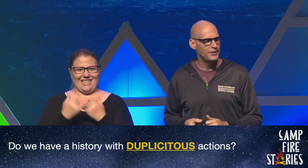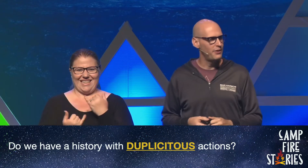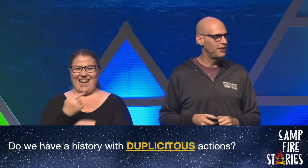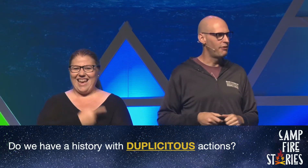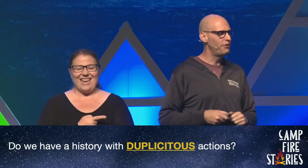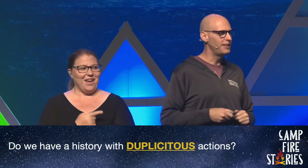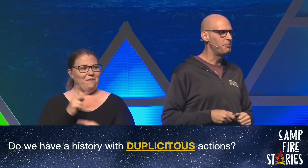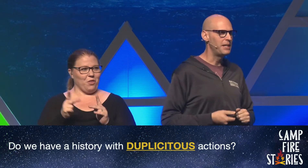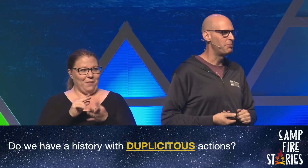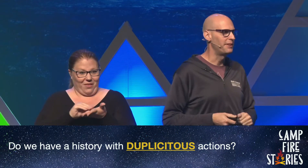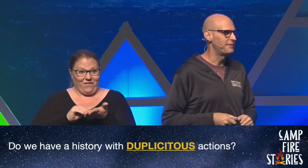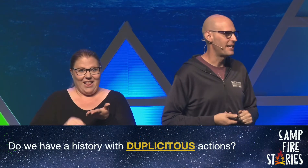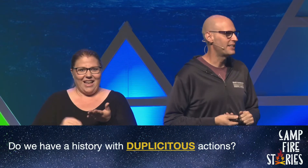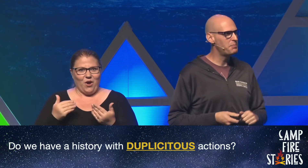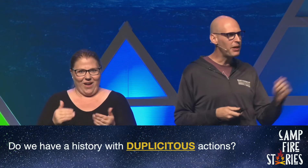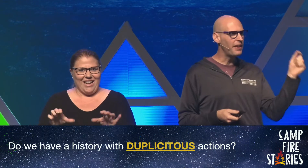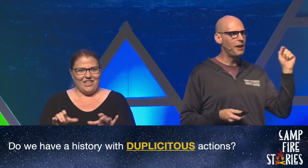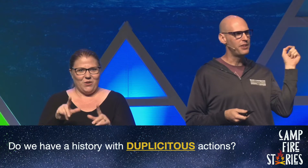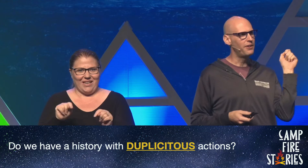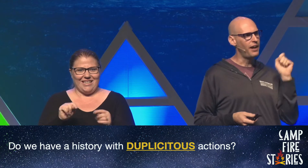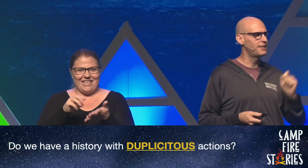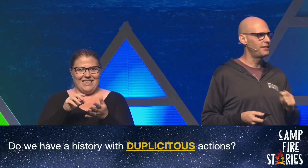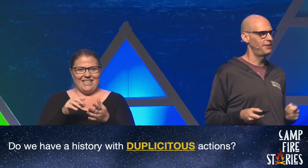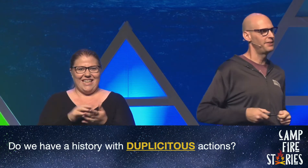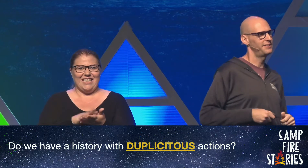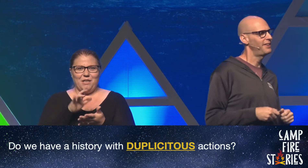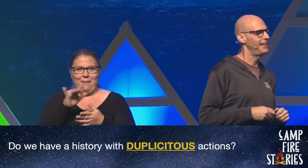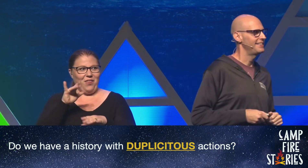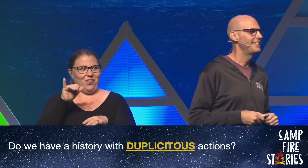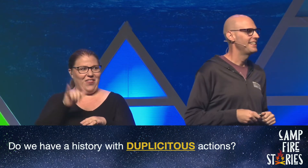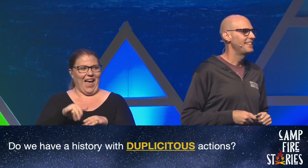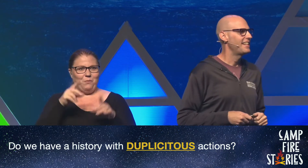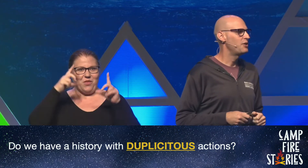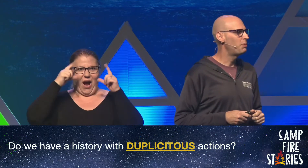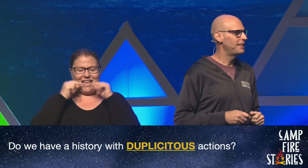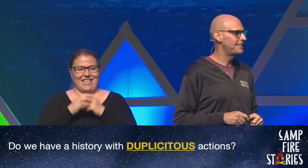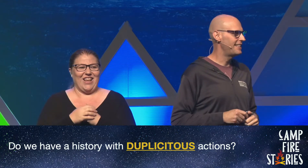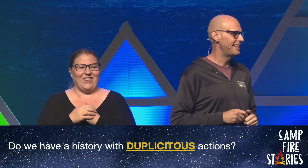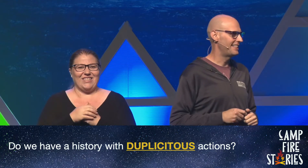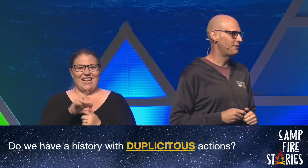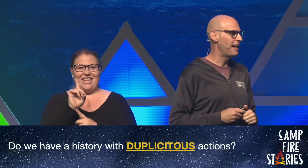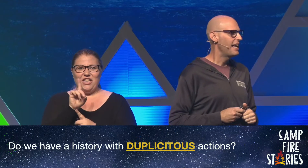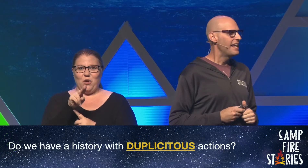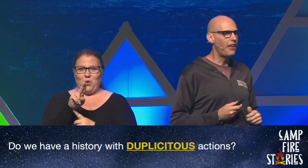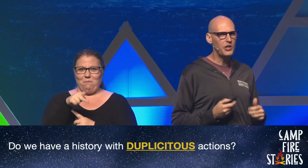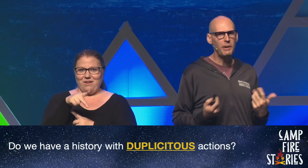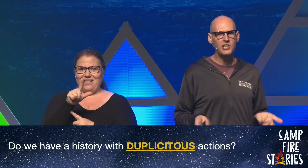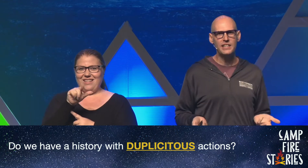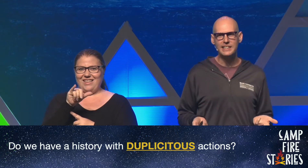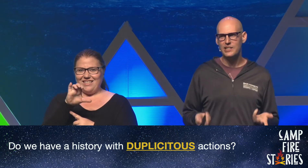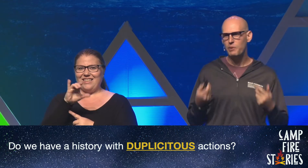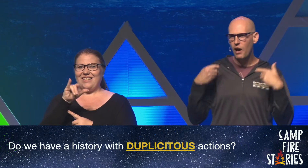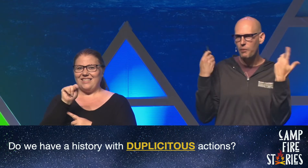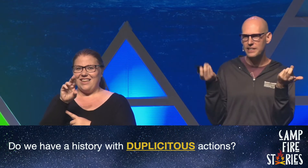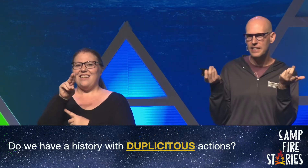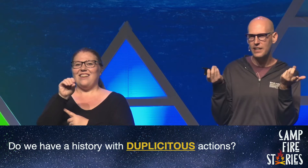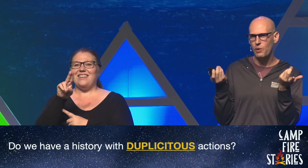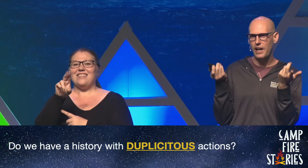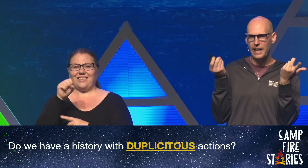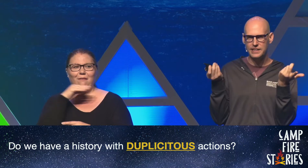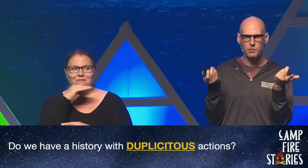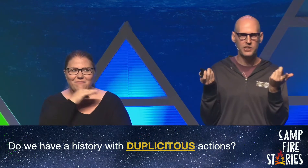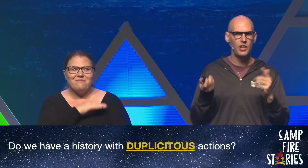For those of you that are fill-in people, like, spell that with your eyes closed, right? Duplicitous, right? Now, the question is this. We always